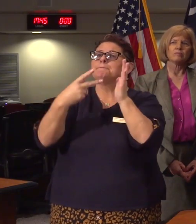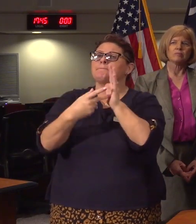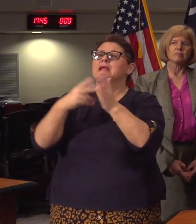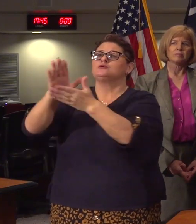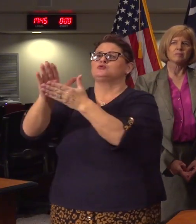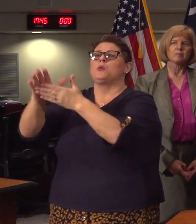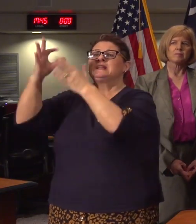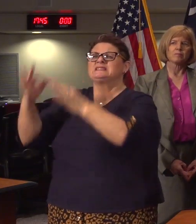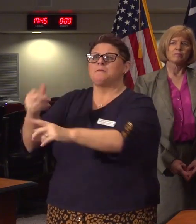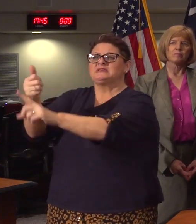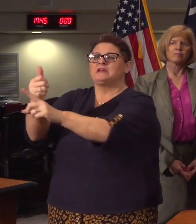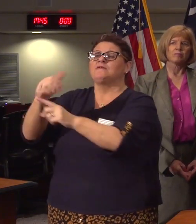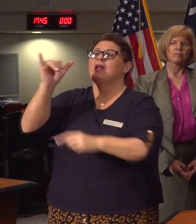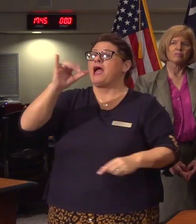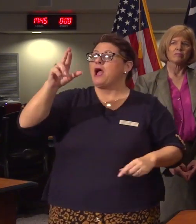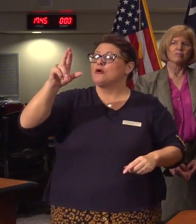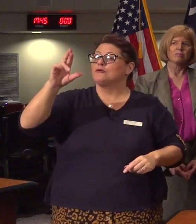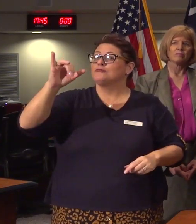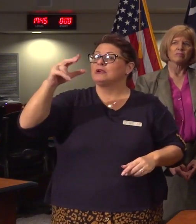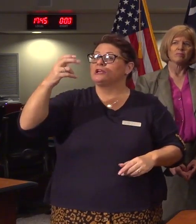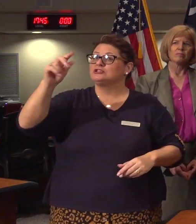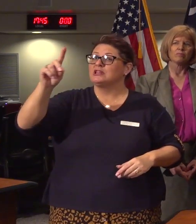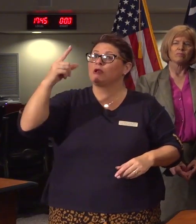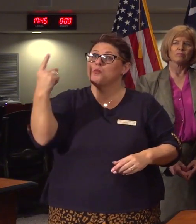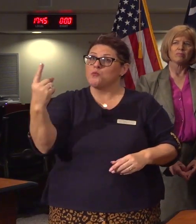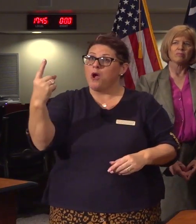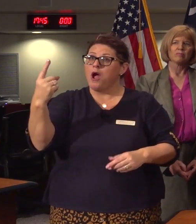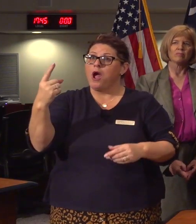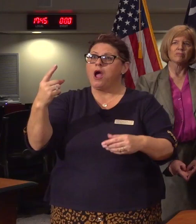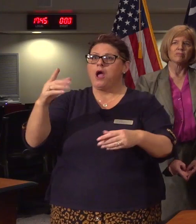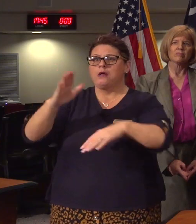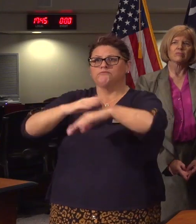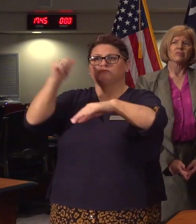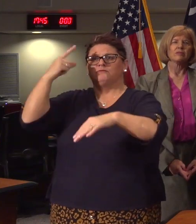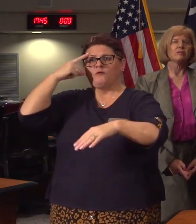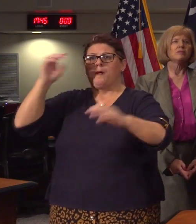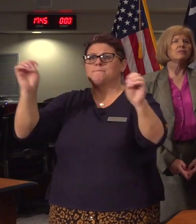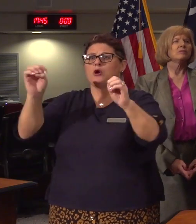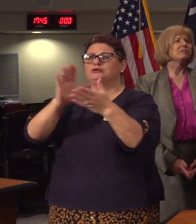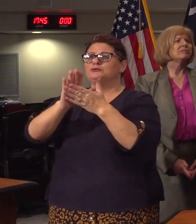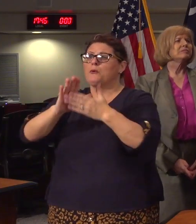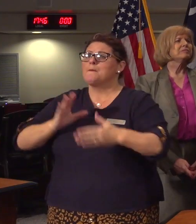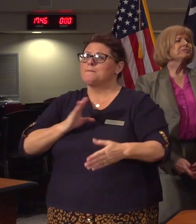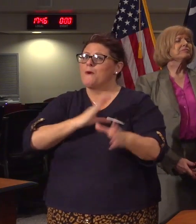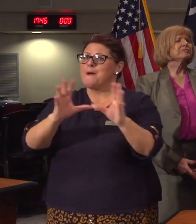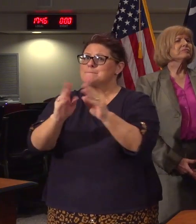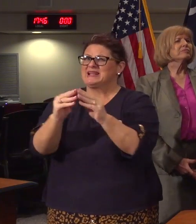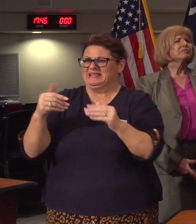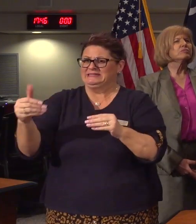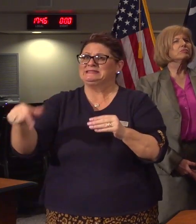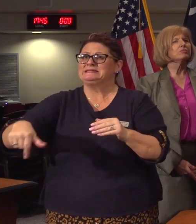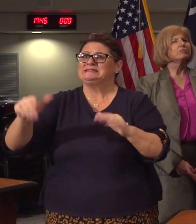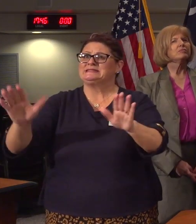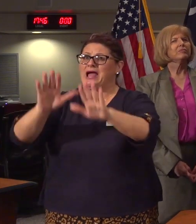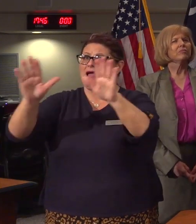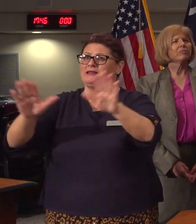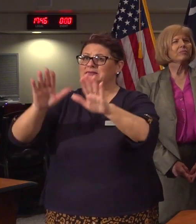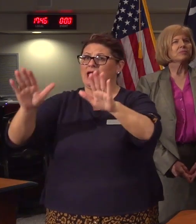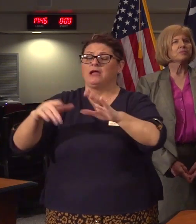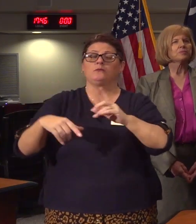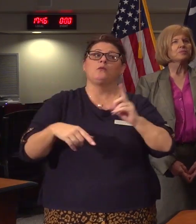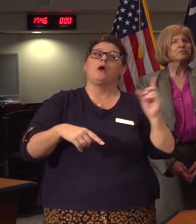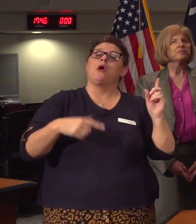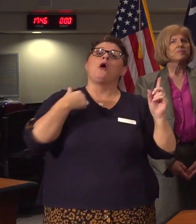to do for themselves, like Richland 1 is called an emergency school board meeting for Sunday. Well, what we are, in this order, we're making it